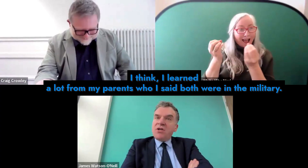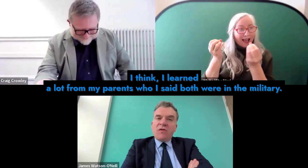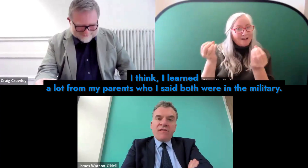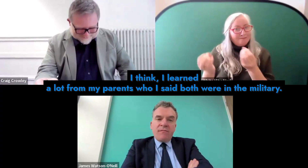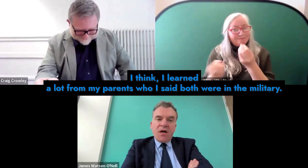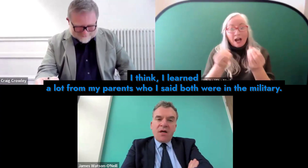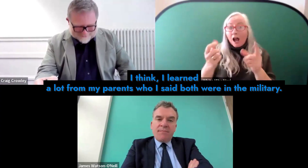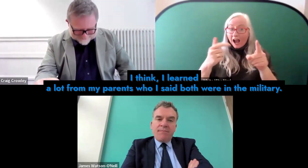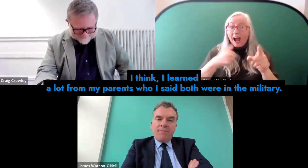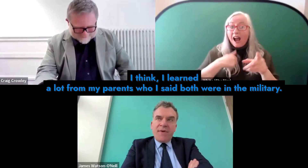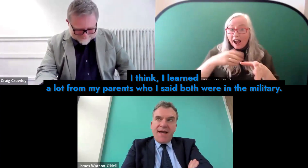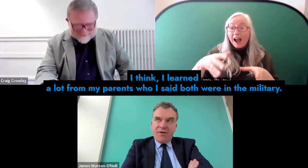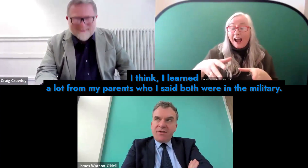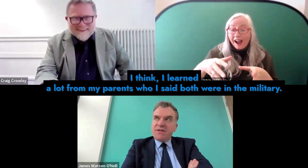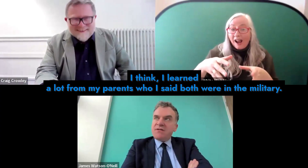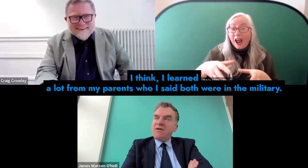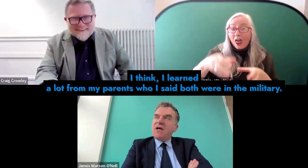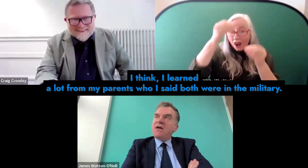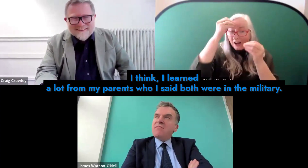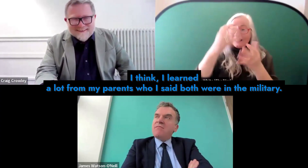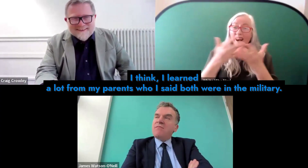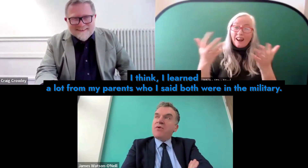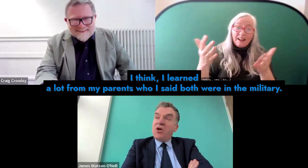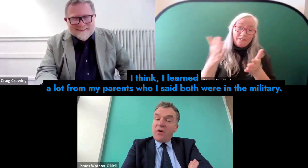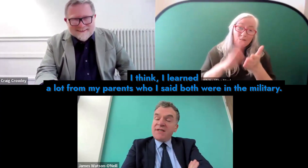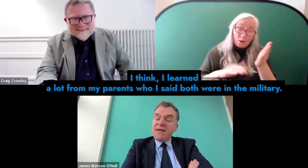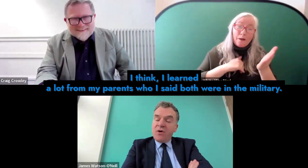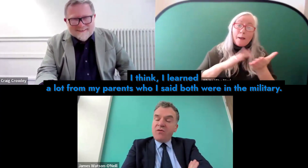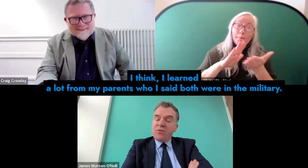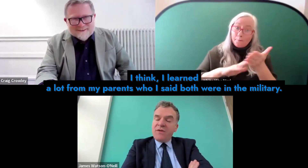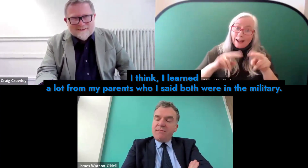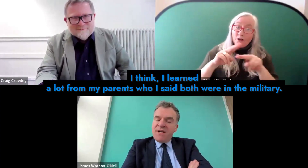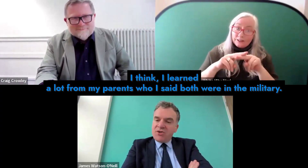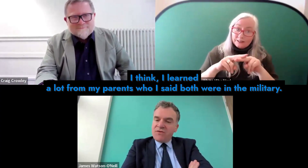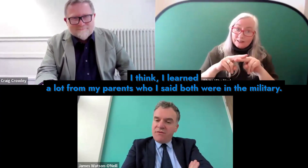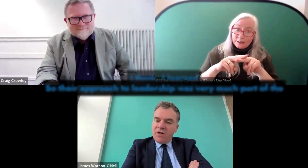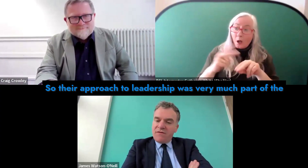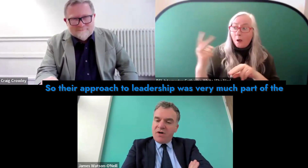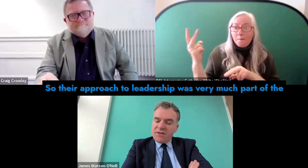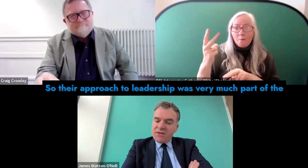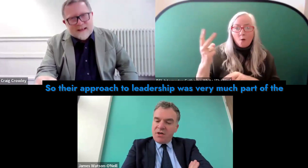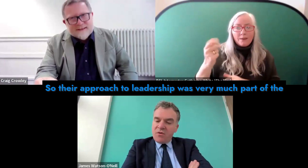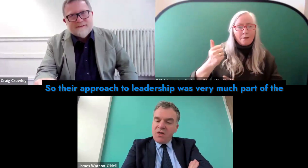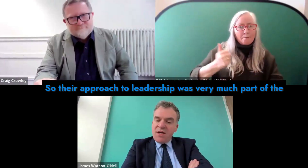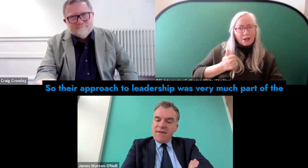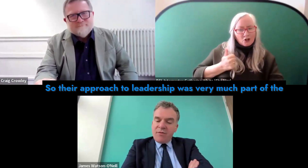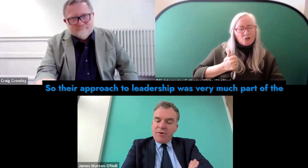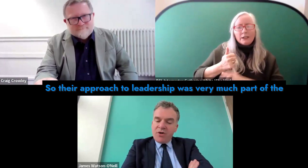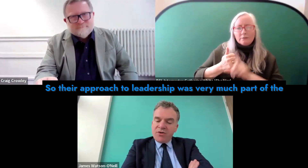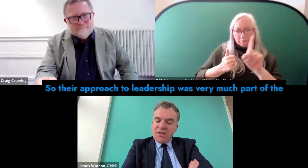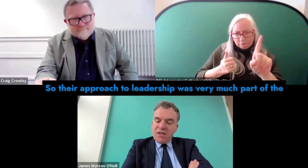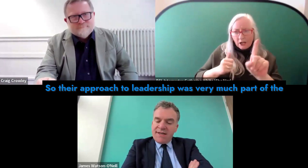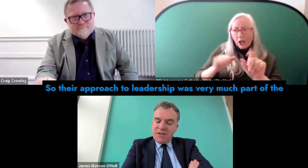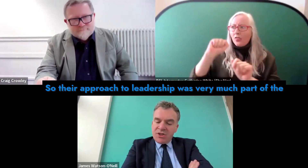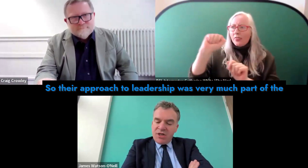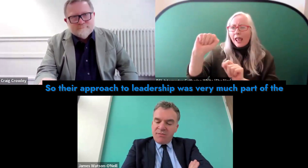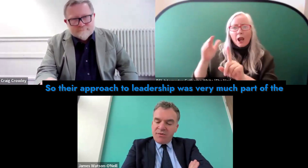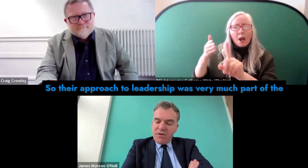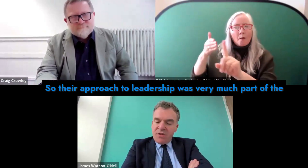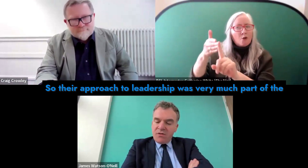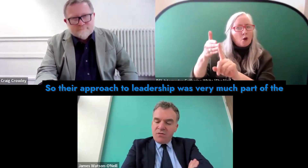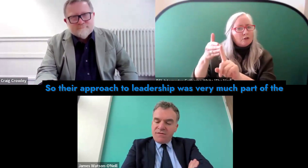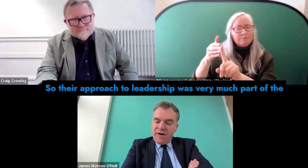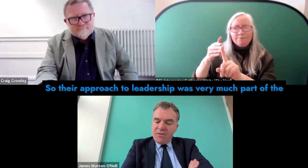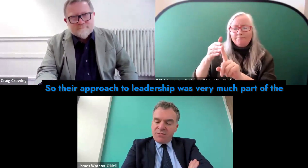I learned a lot from my parents, but who I said both were in the military, right? So their approach to